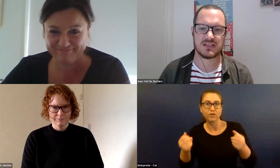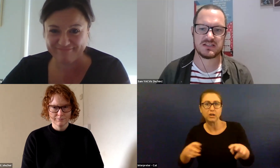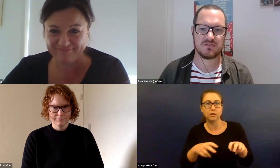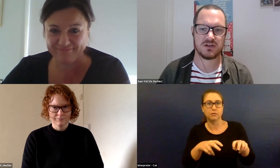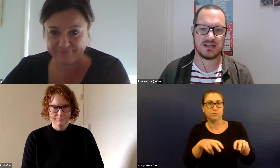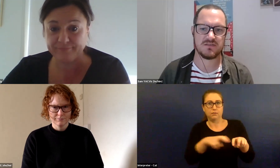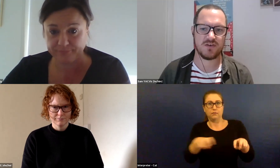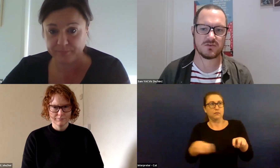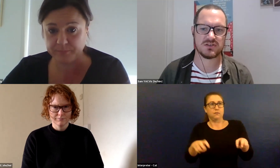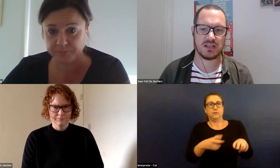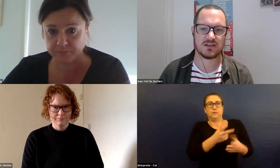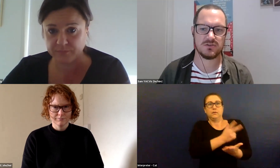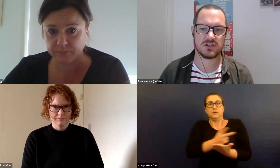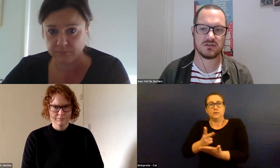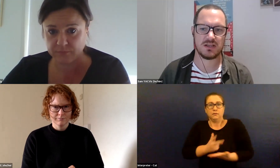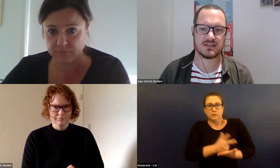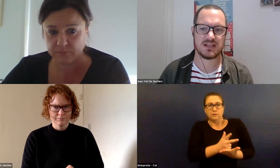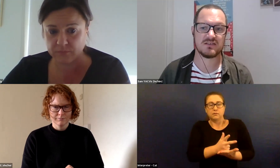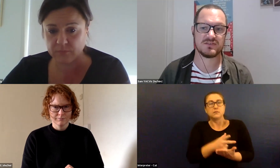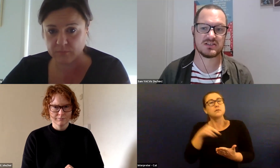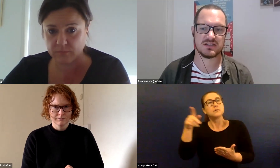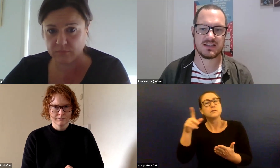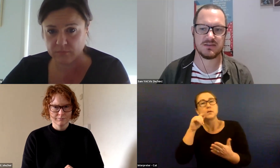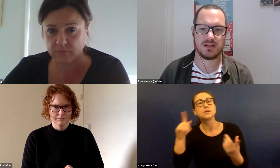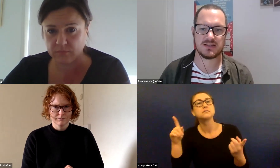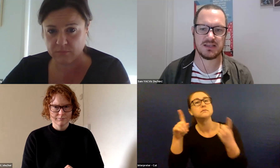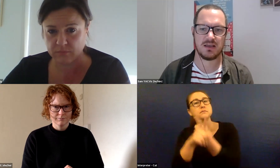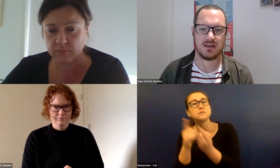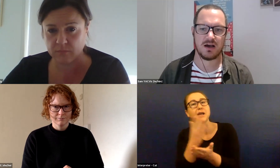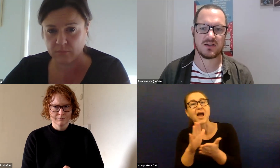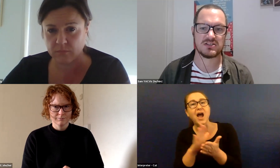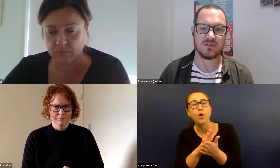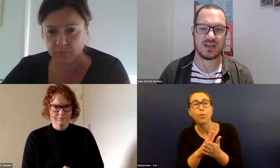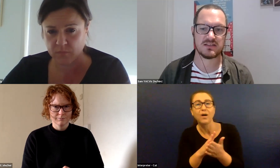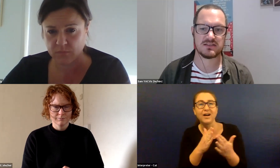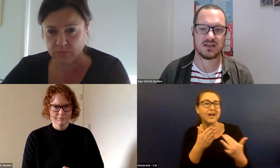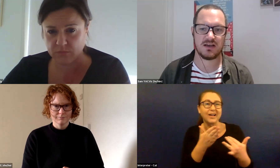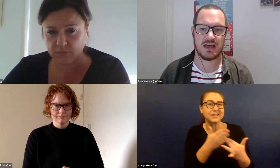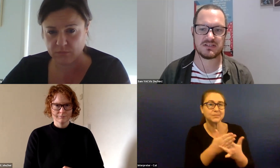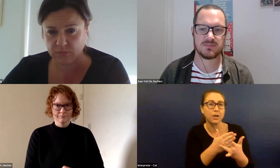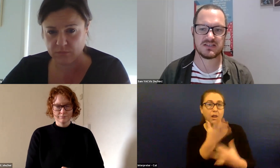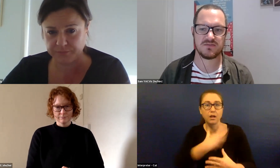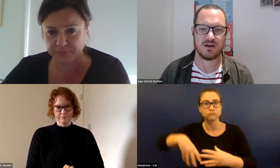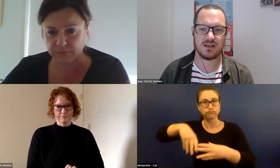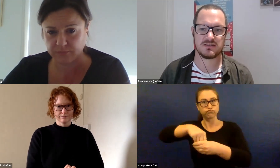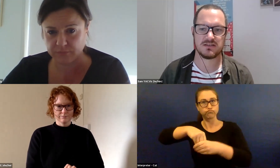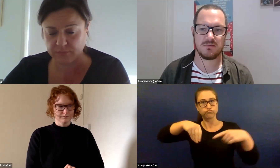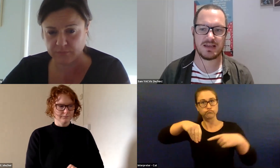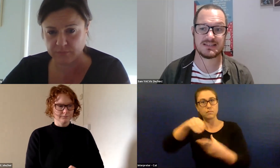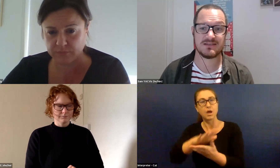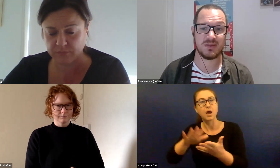done things differently to focus on inclusion instead of just accessibility? I know some events have a